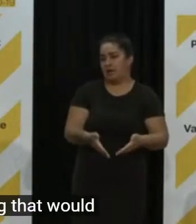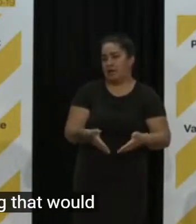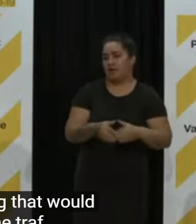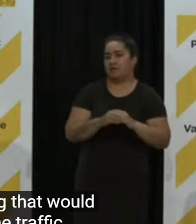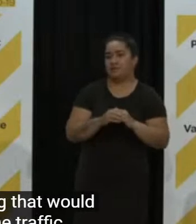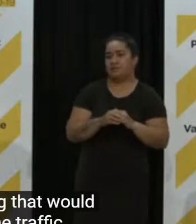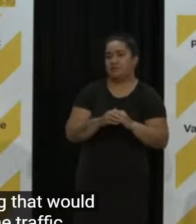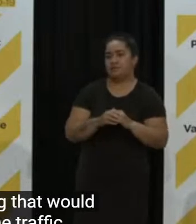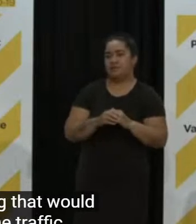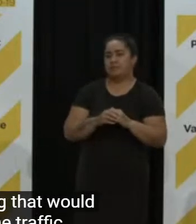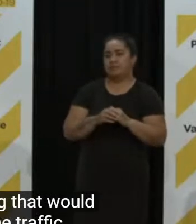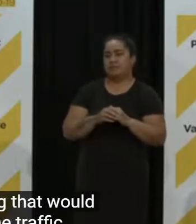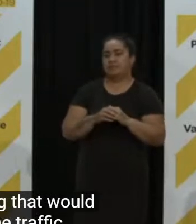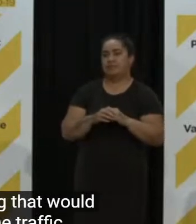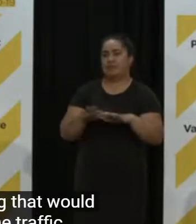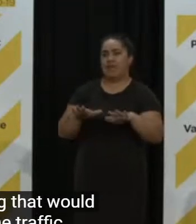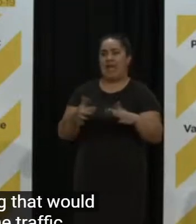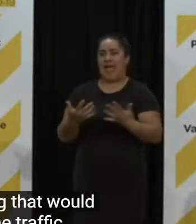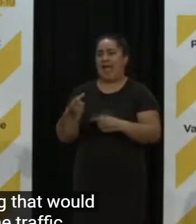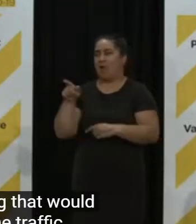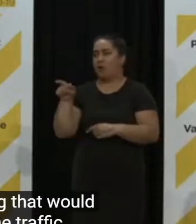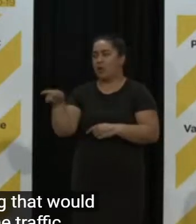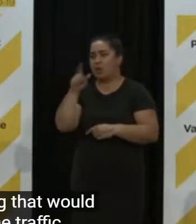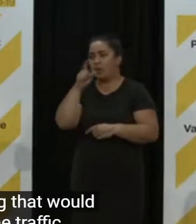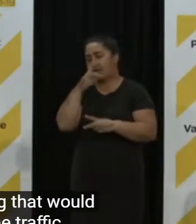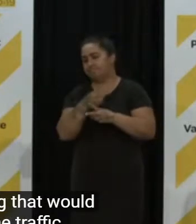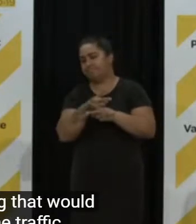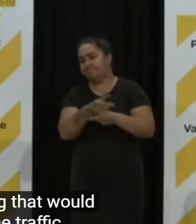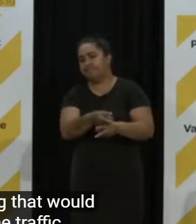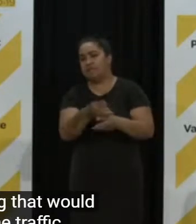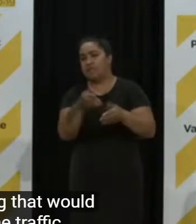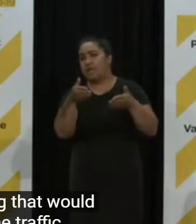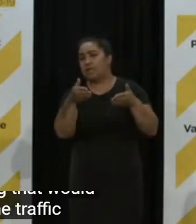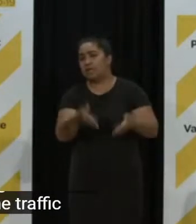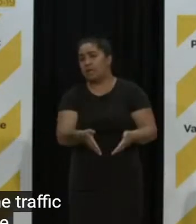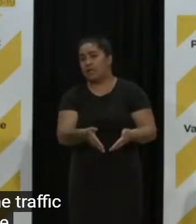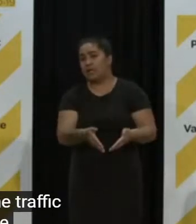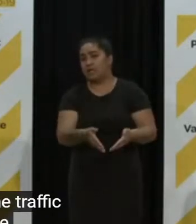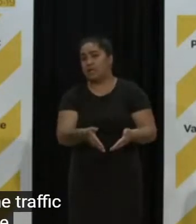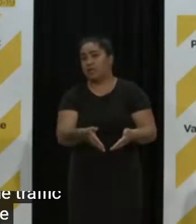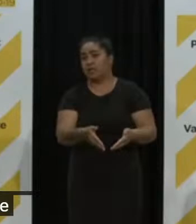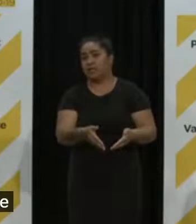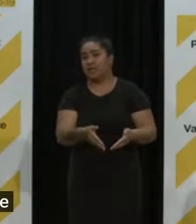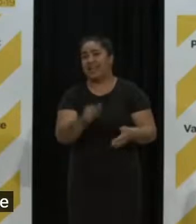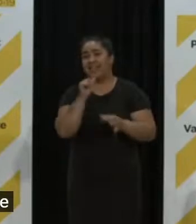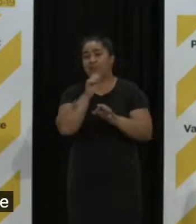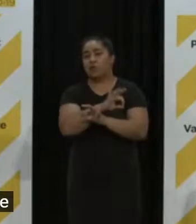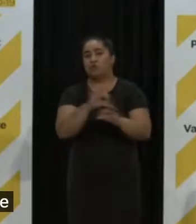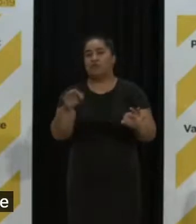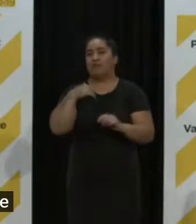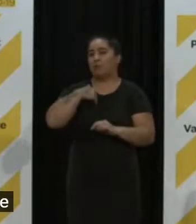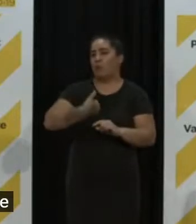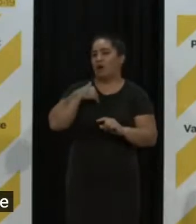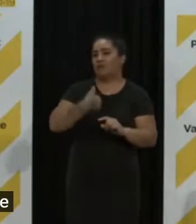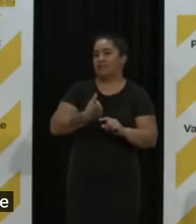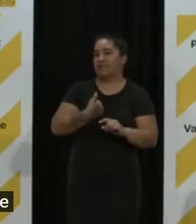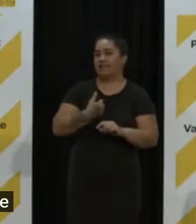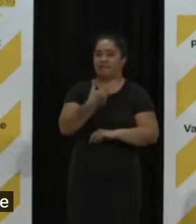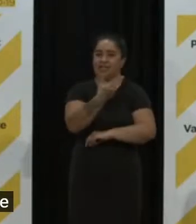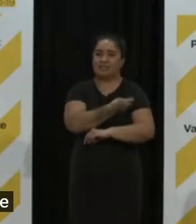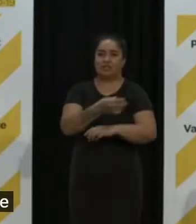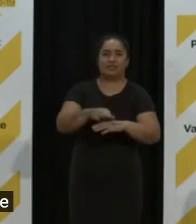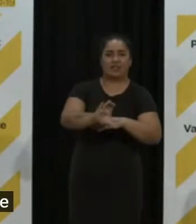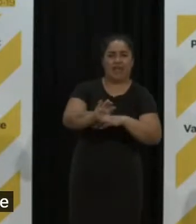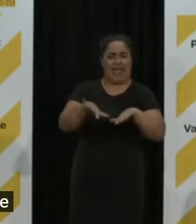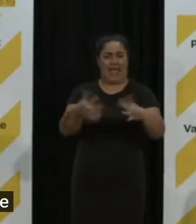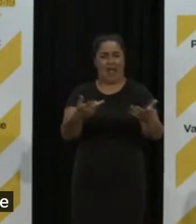be able to man a tangihana, if they're not requiring vaccination certificates? How do you kind of keep a handle